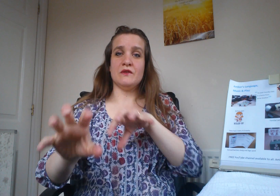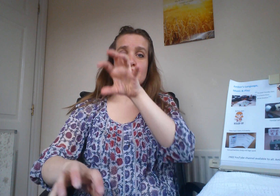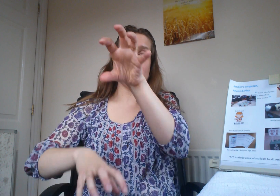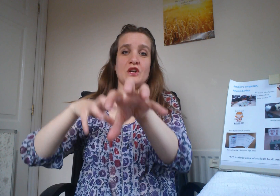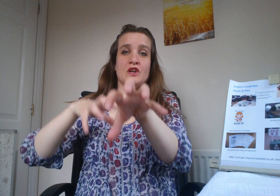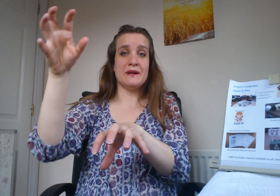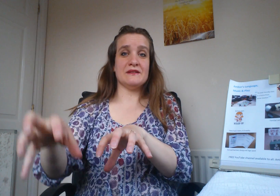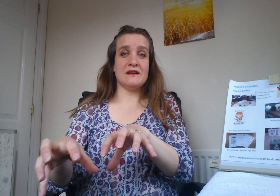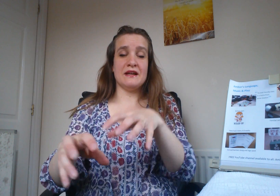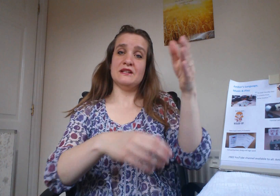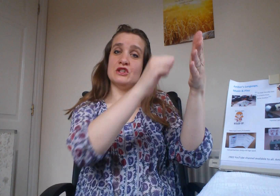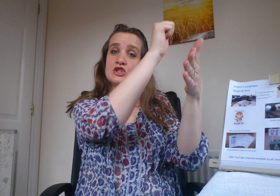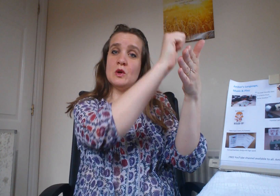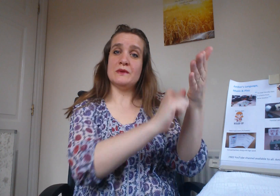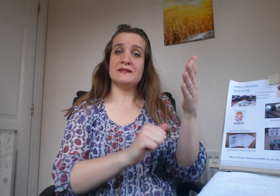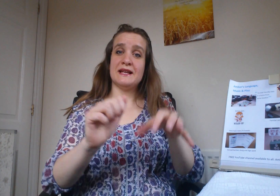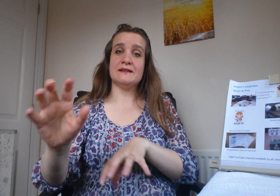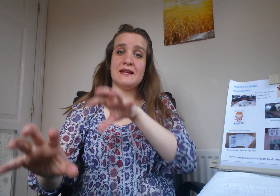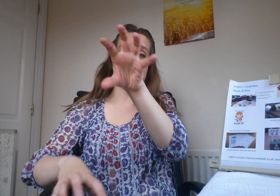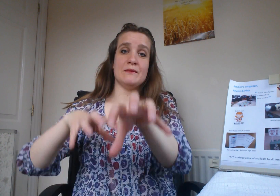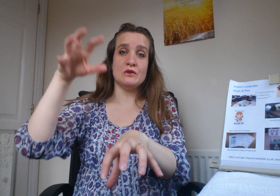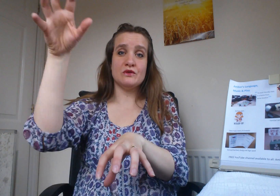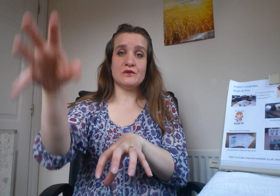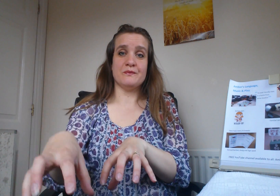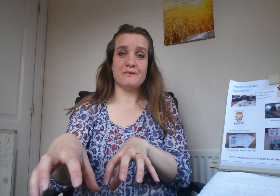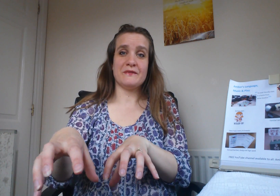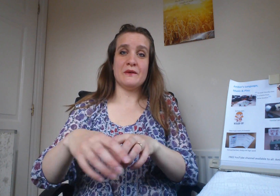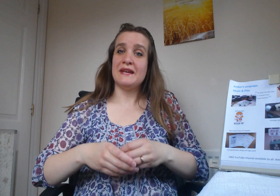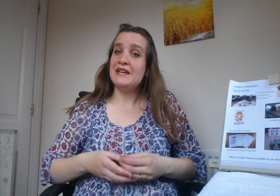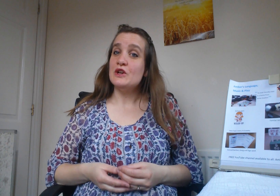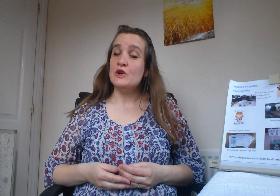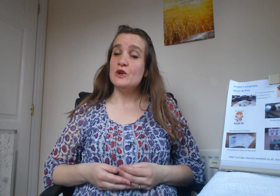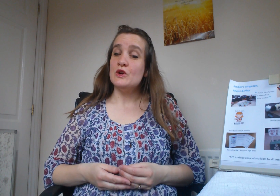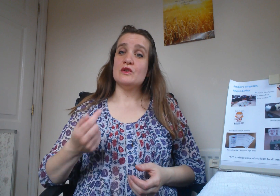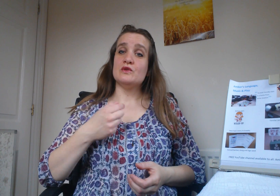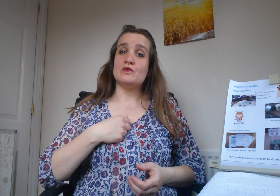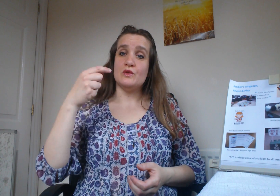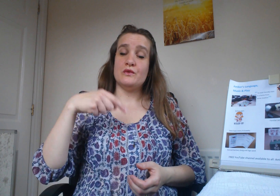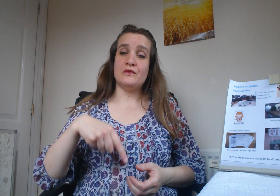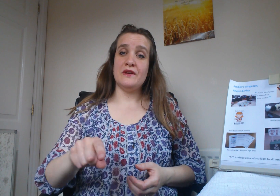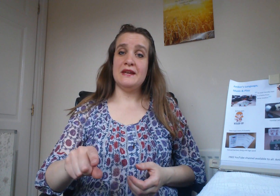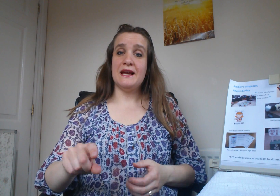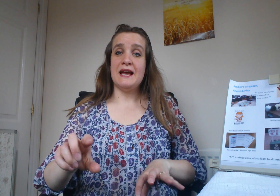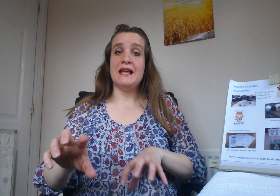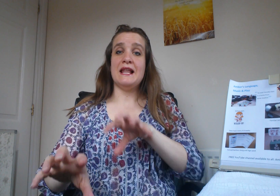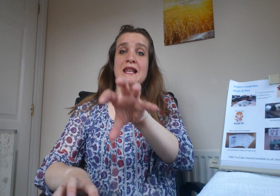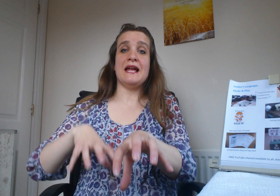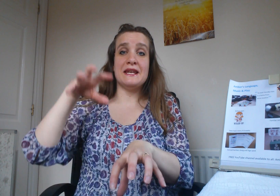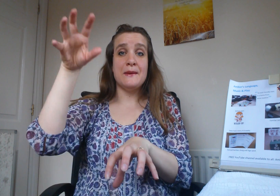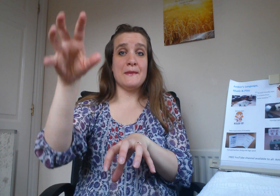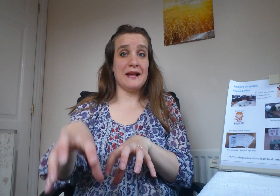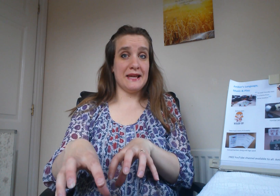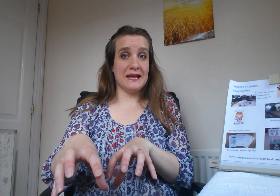want to do the compound sign, it's a shop that sells animals. Okay, Je vais à